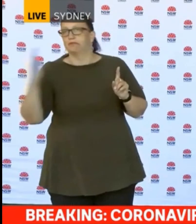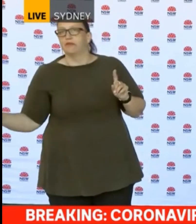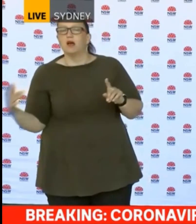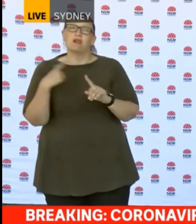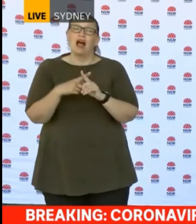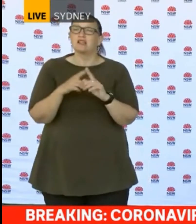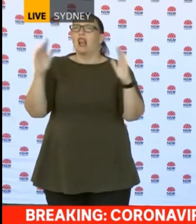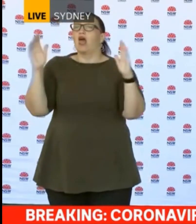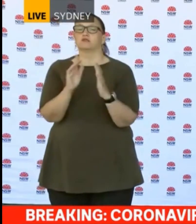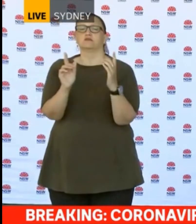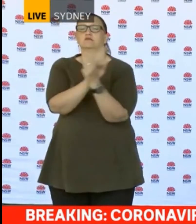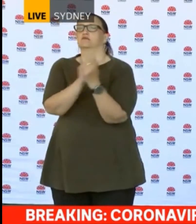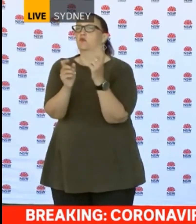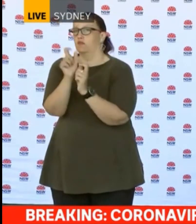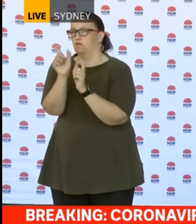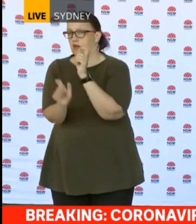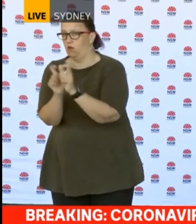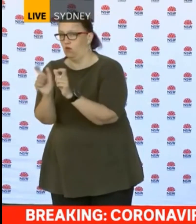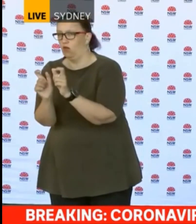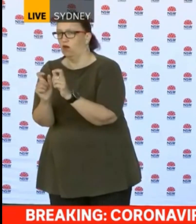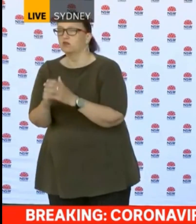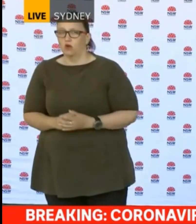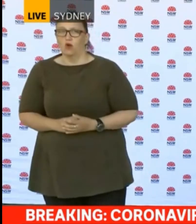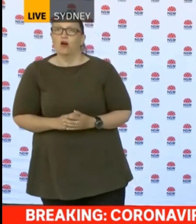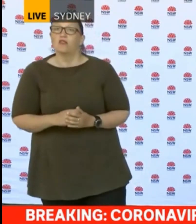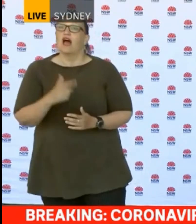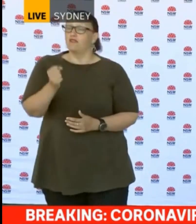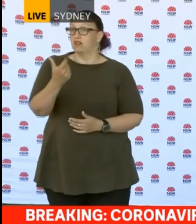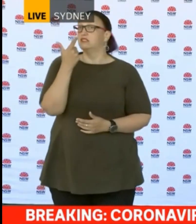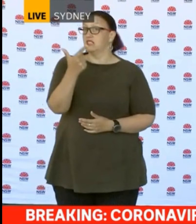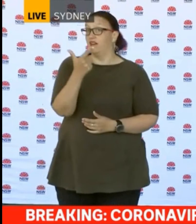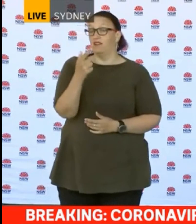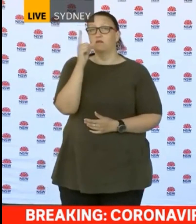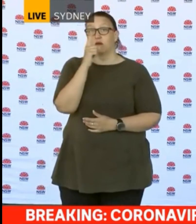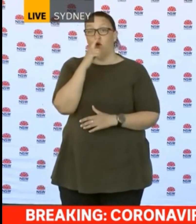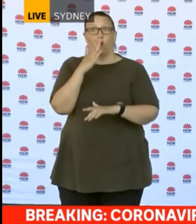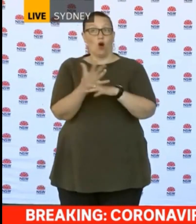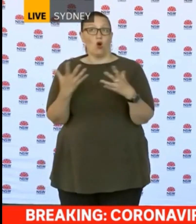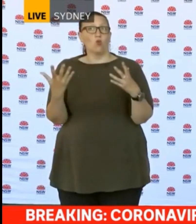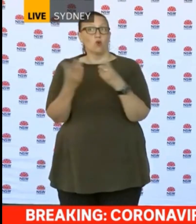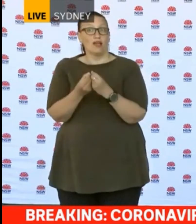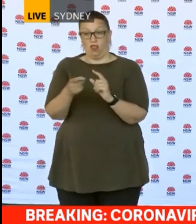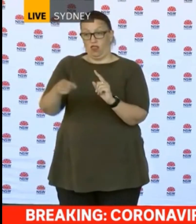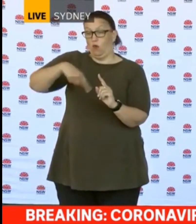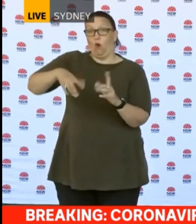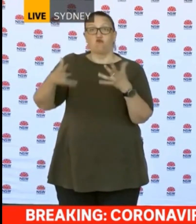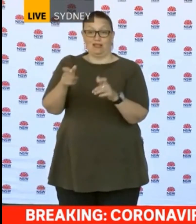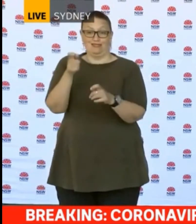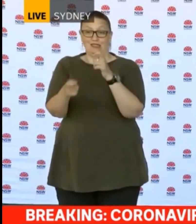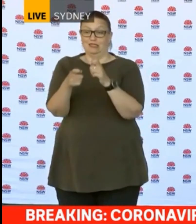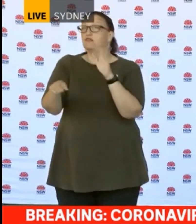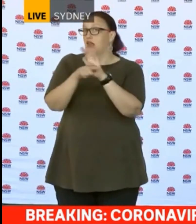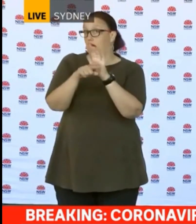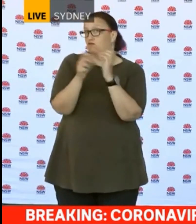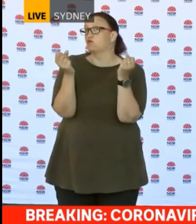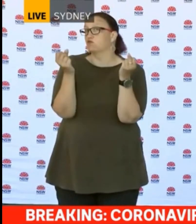So it is pleasing to say that the 7 close contacts, their workplace contacts have already been tested and